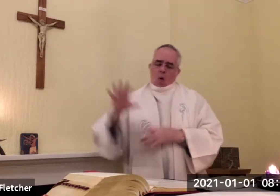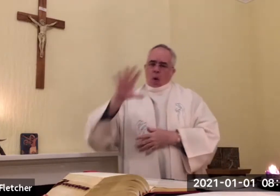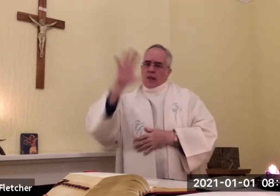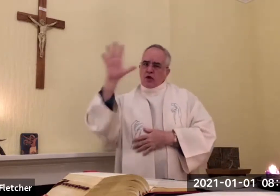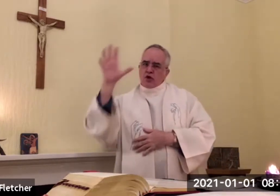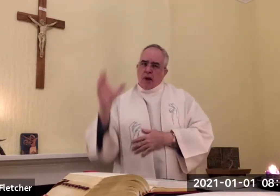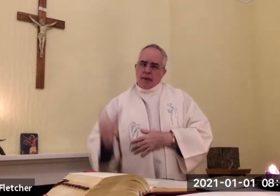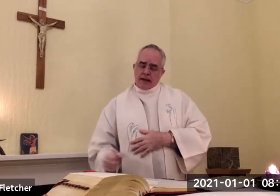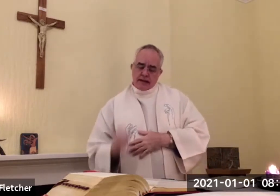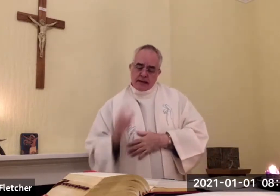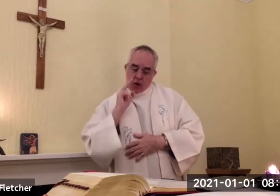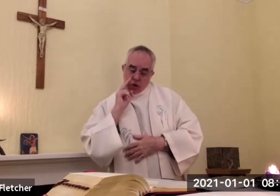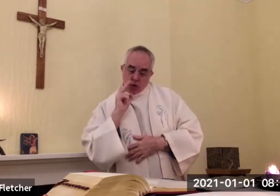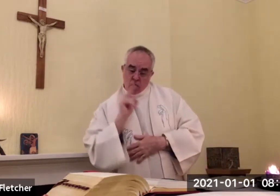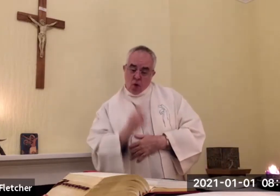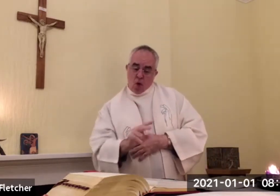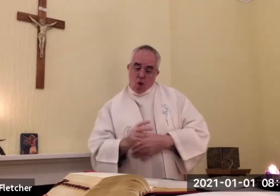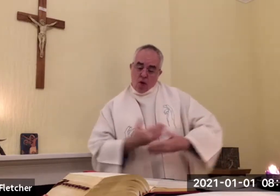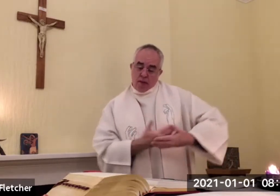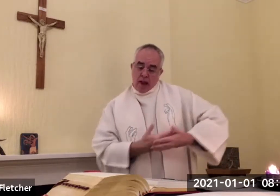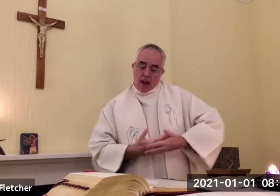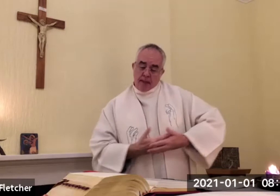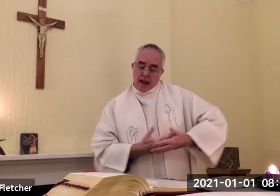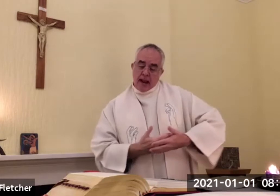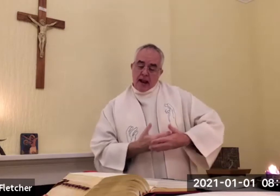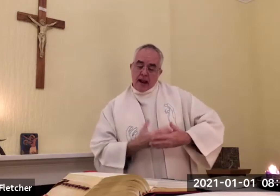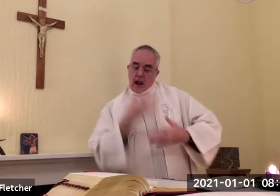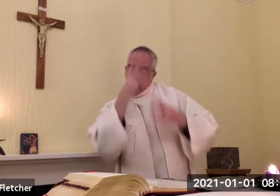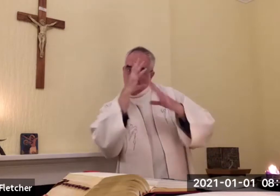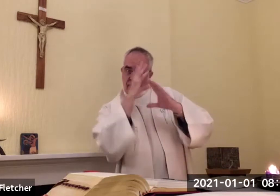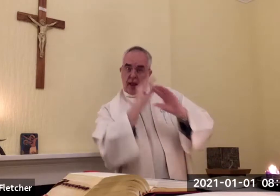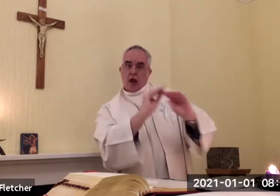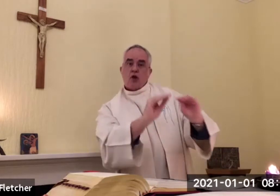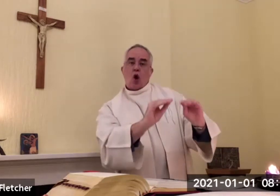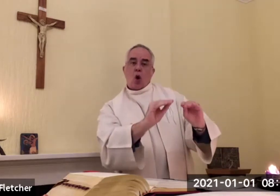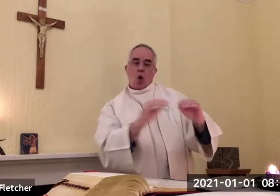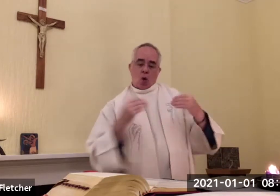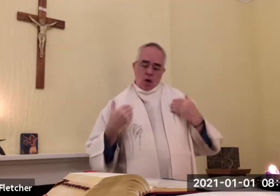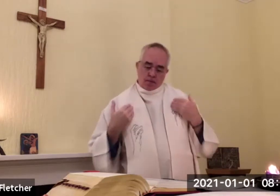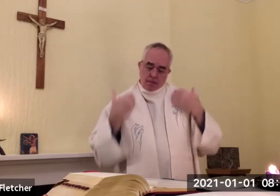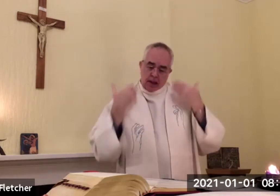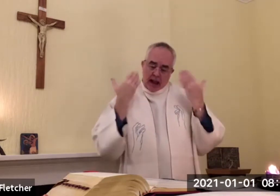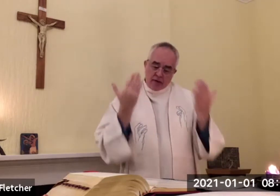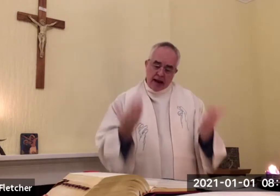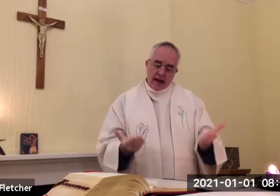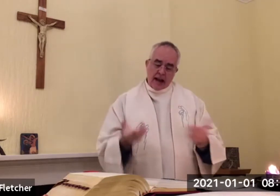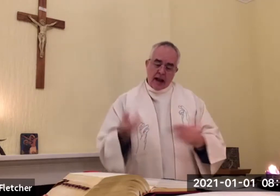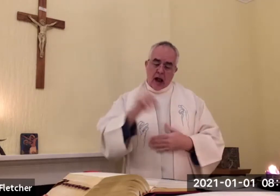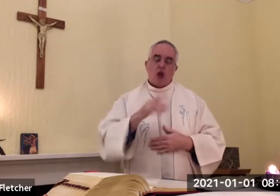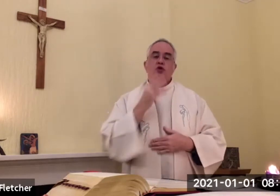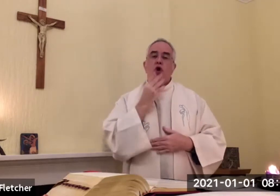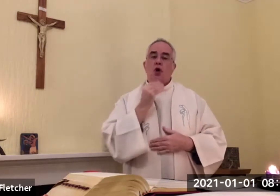When the shepherds saw the baby, they told Mary and